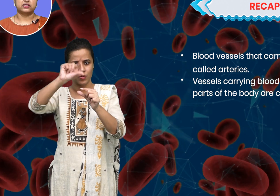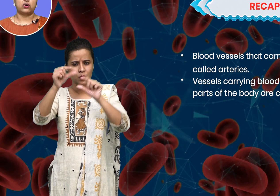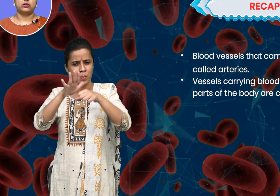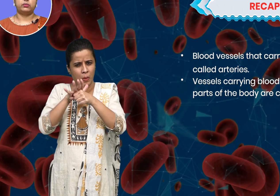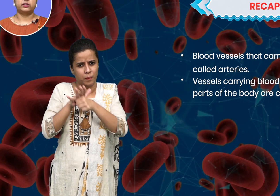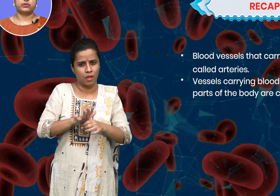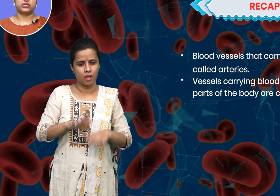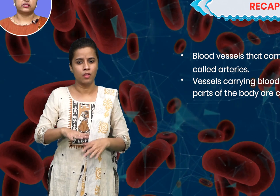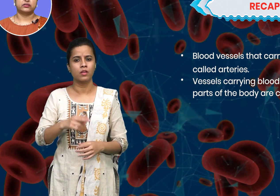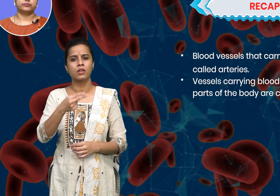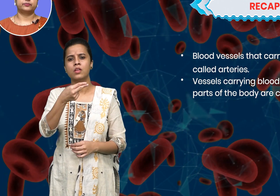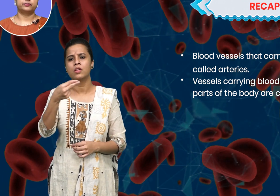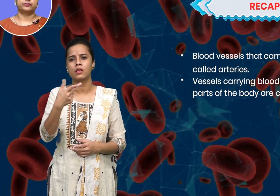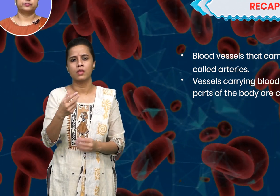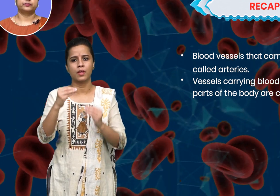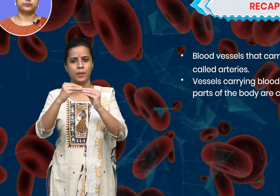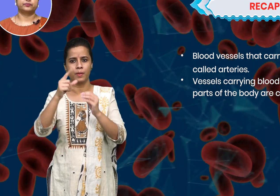and it is called blood pressure.